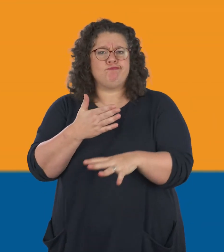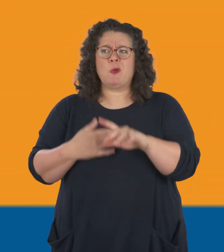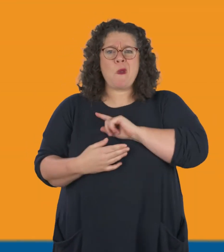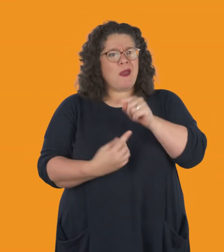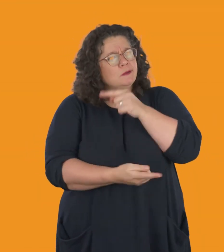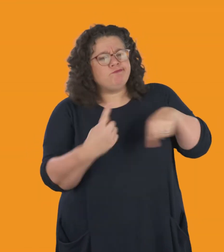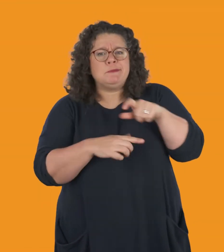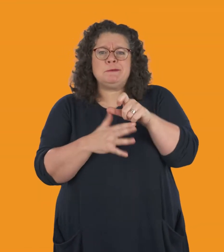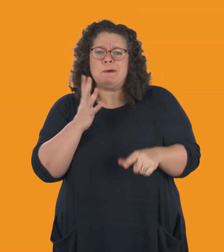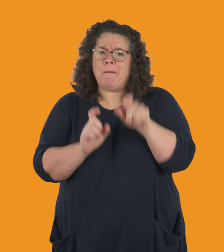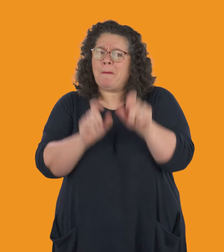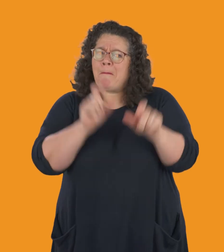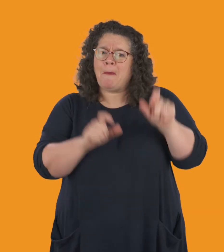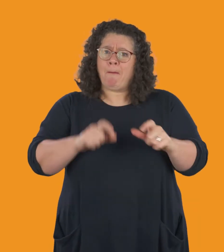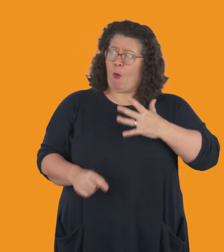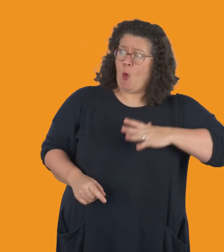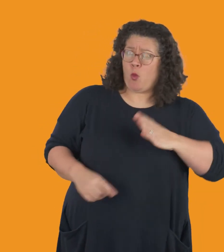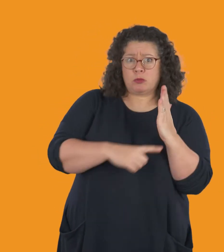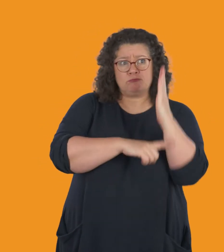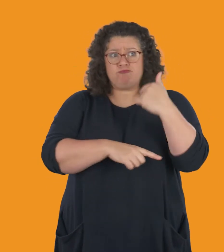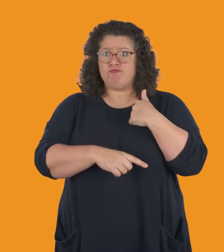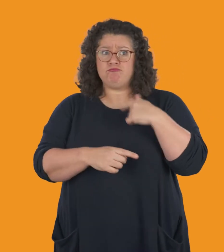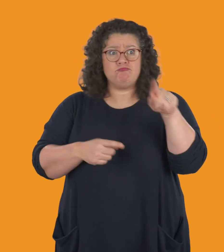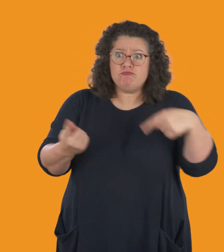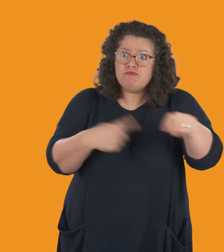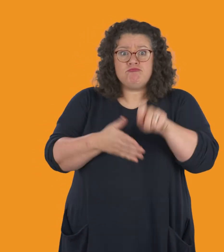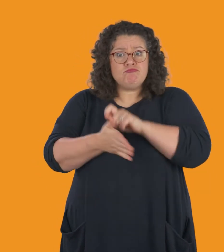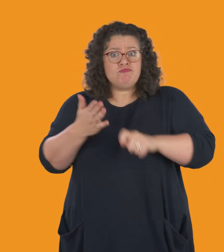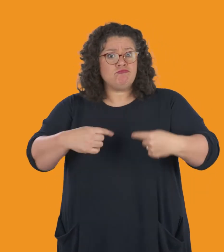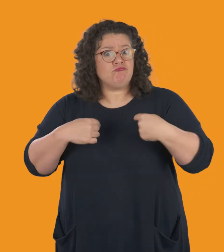providing assistance towards the cost of reasonable adjustments and support.